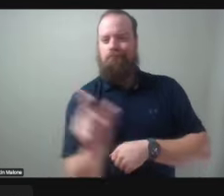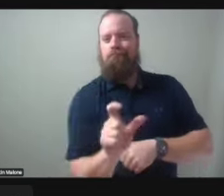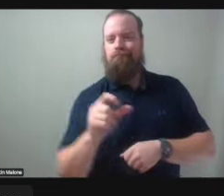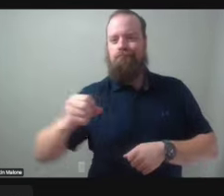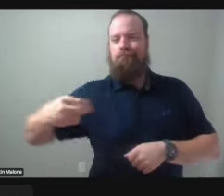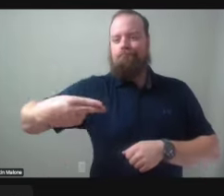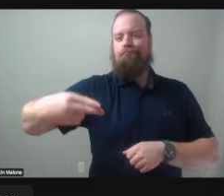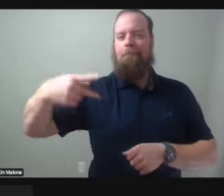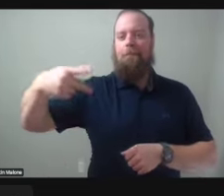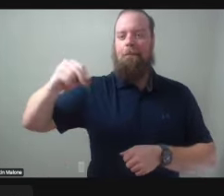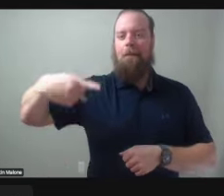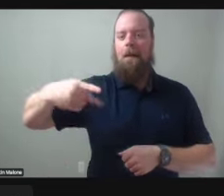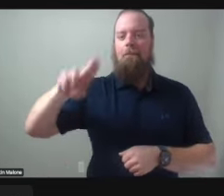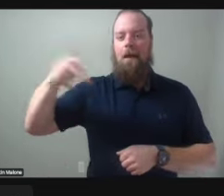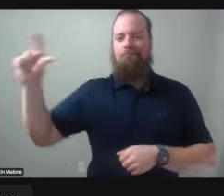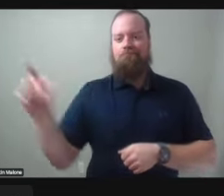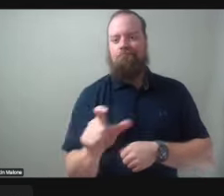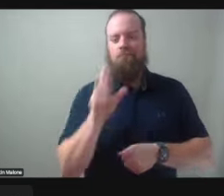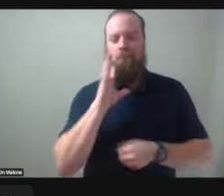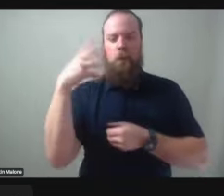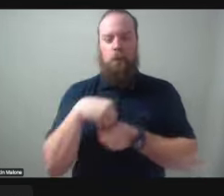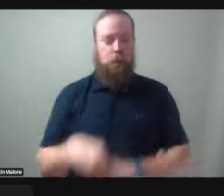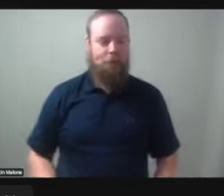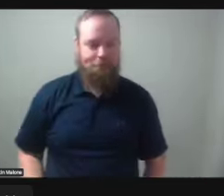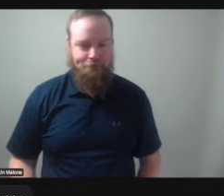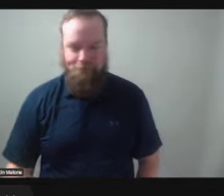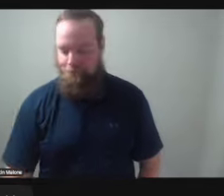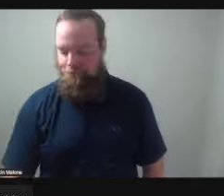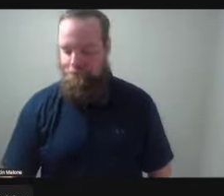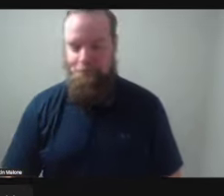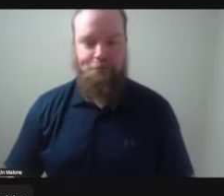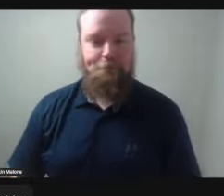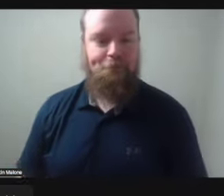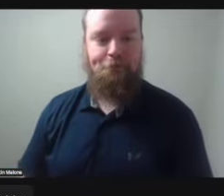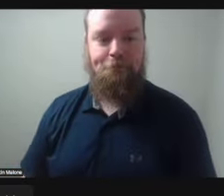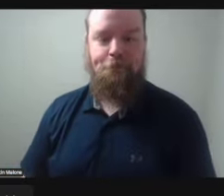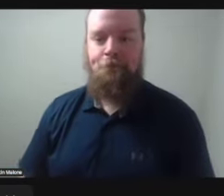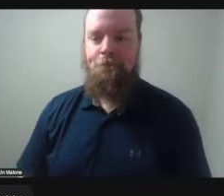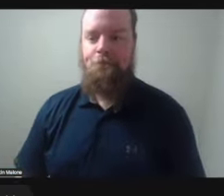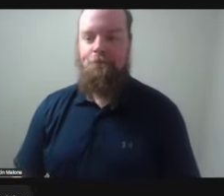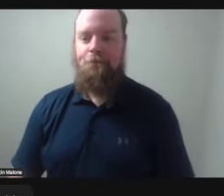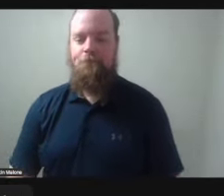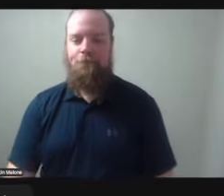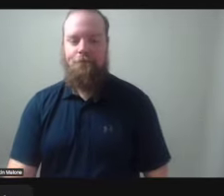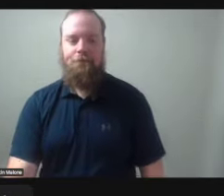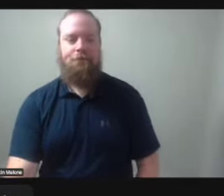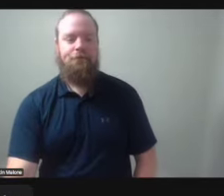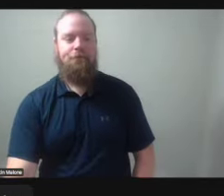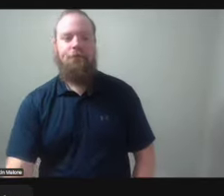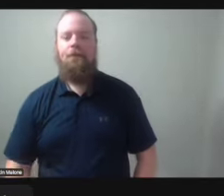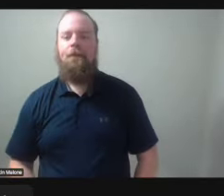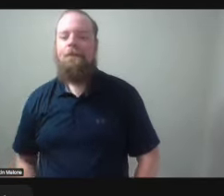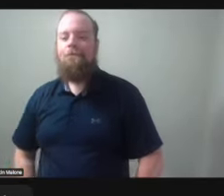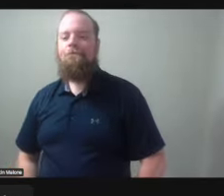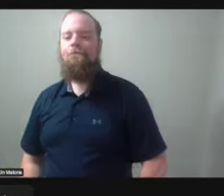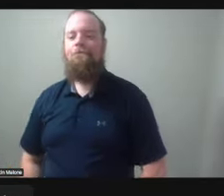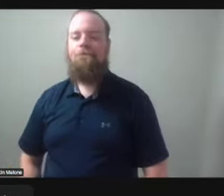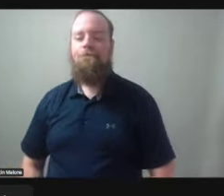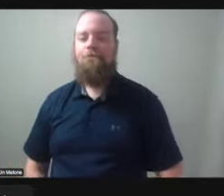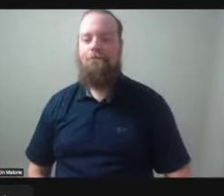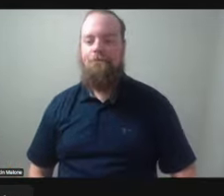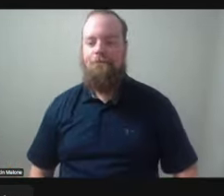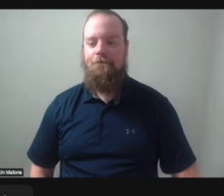protactile is one of those modes of communication, and deafblind people do experience both autism and Vidism,